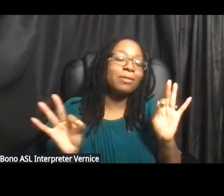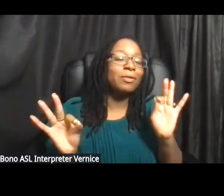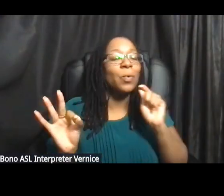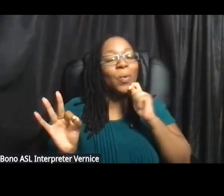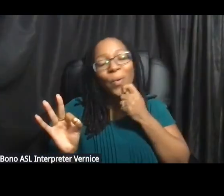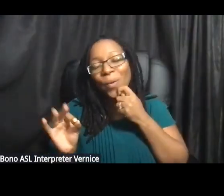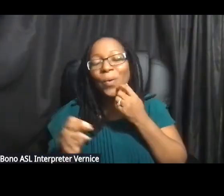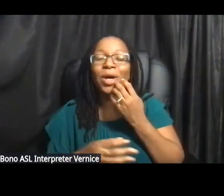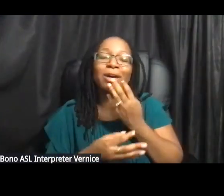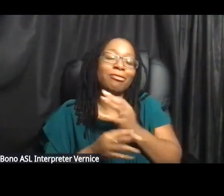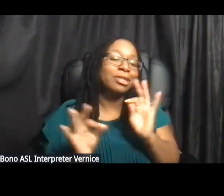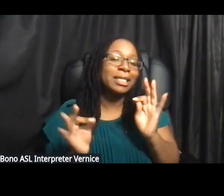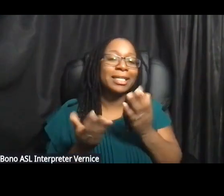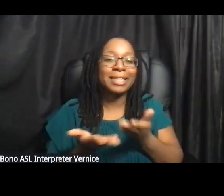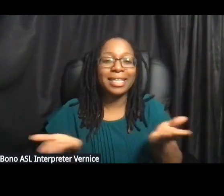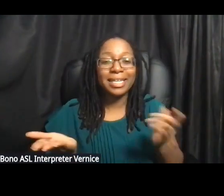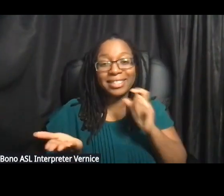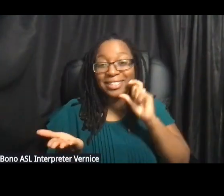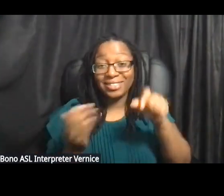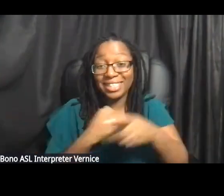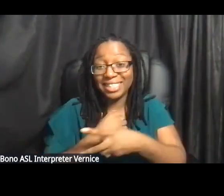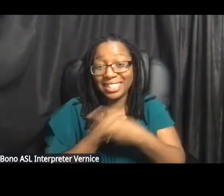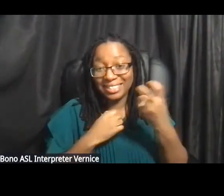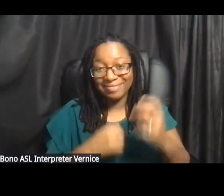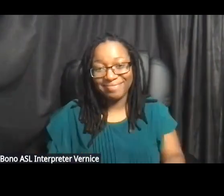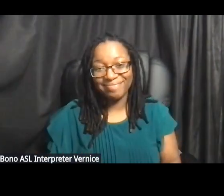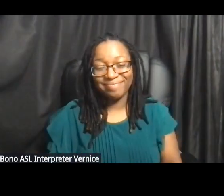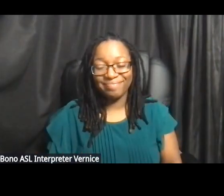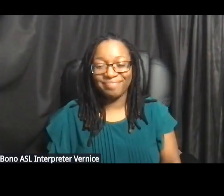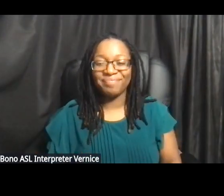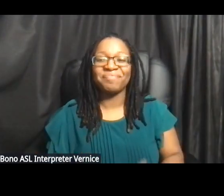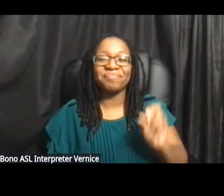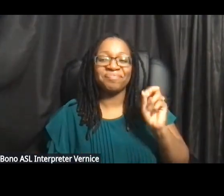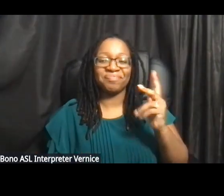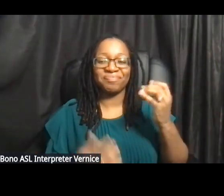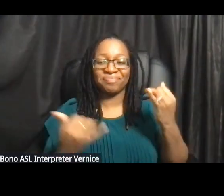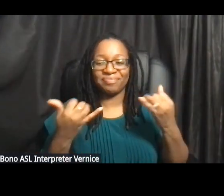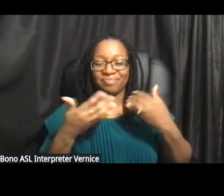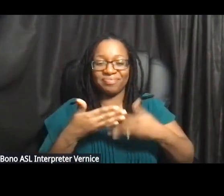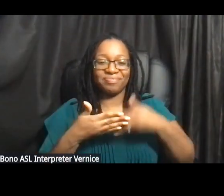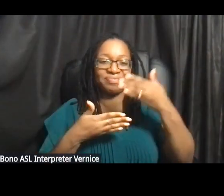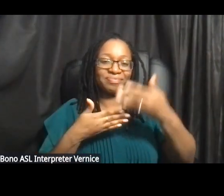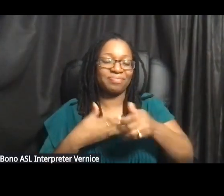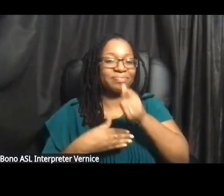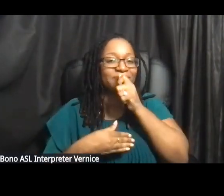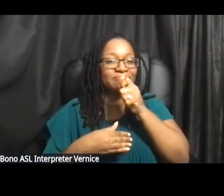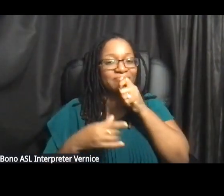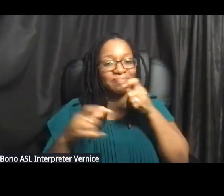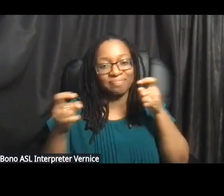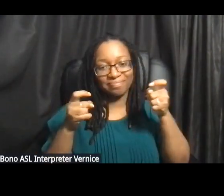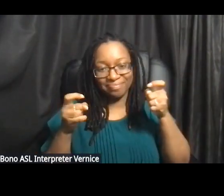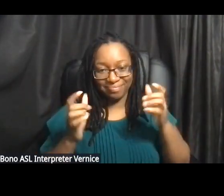you don't even have to steal. Okay. Let's move on to password managers.